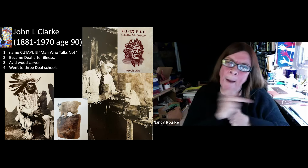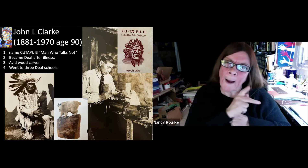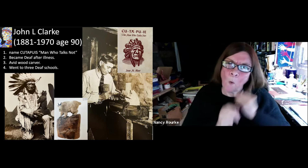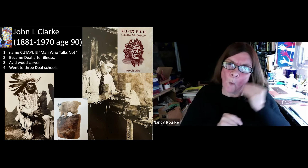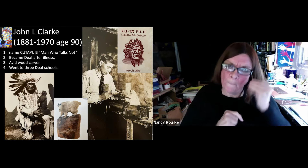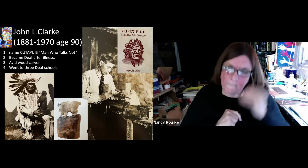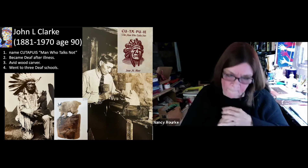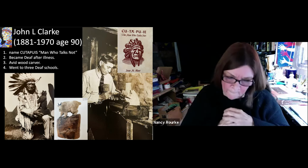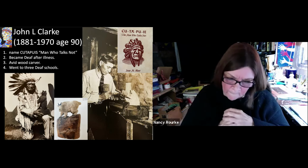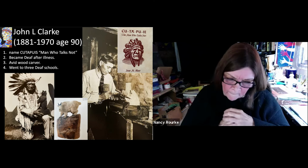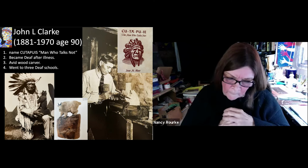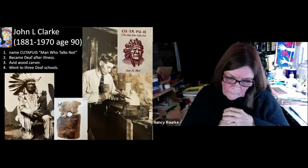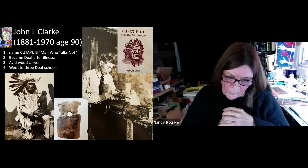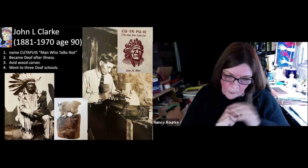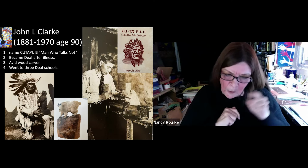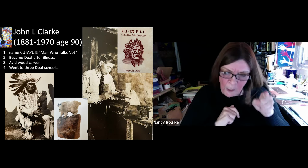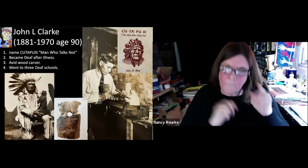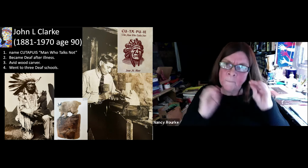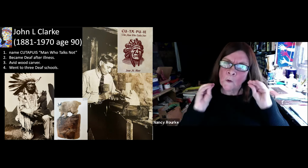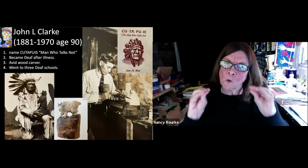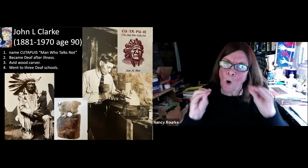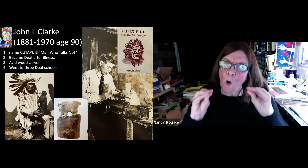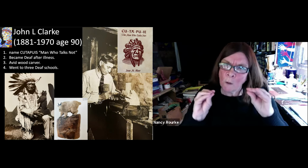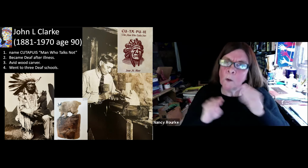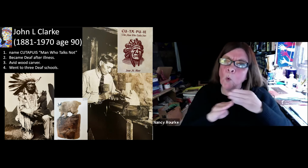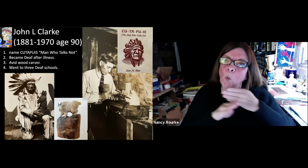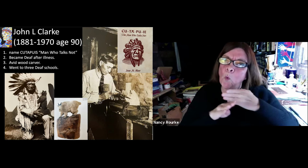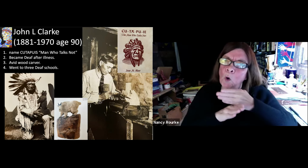And that was. Sometime in the 1940s.